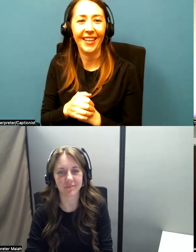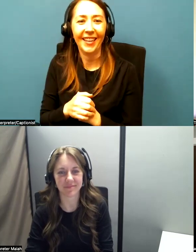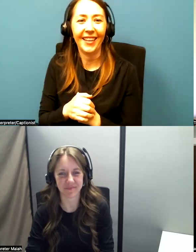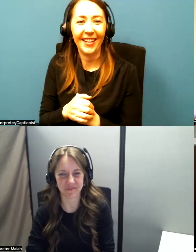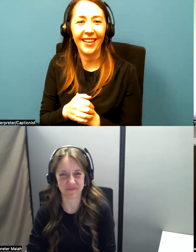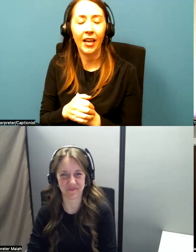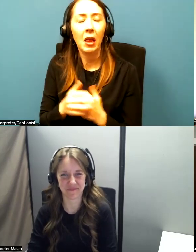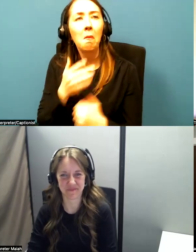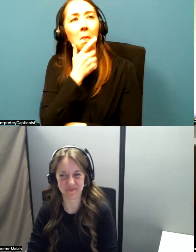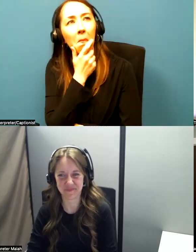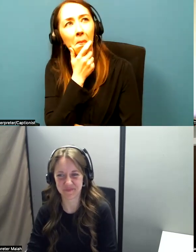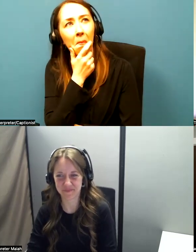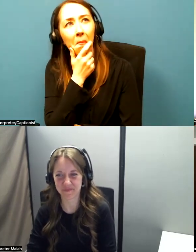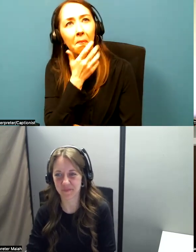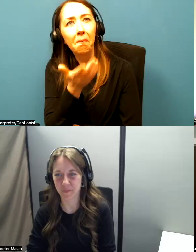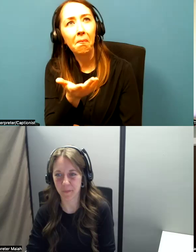And then I went,